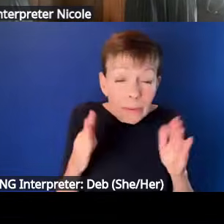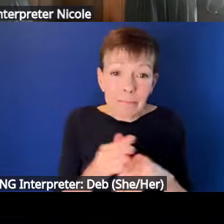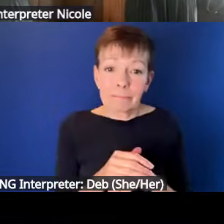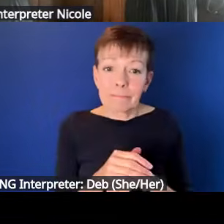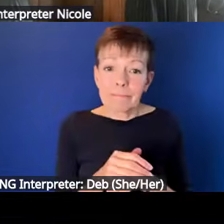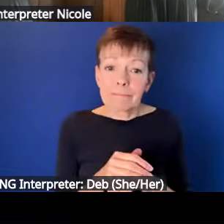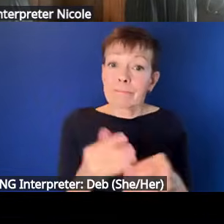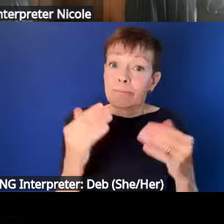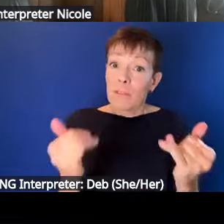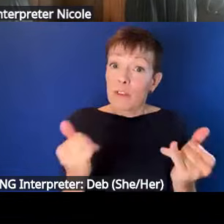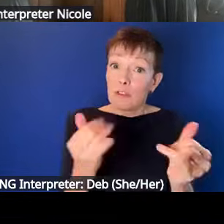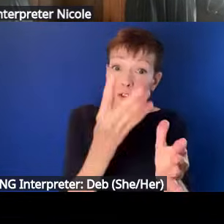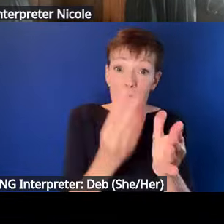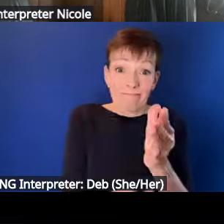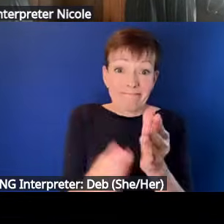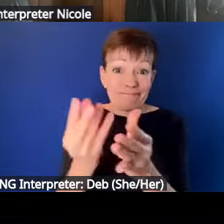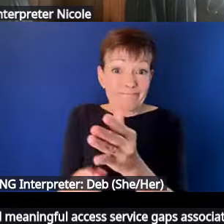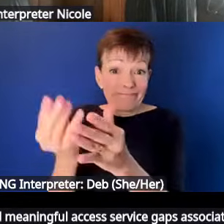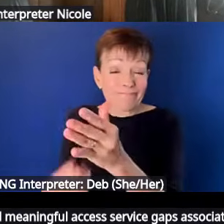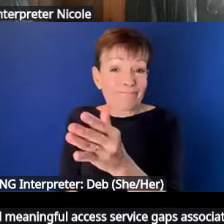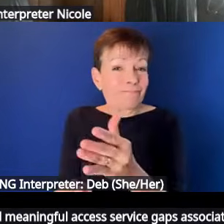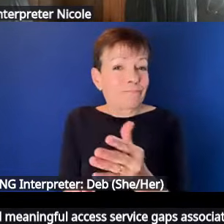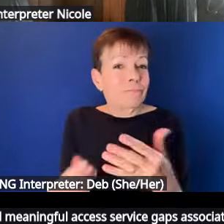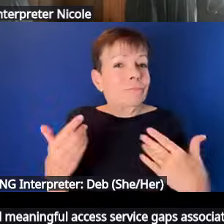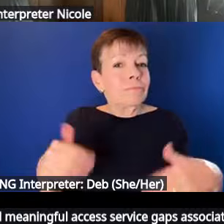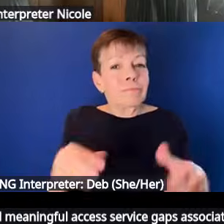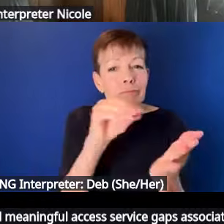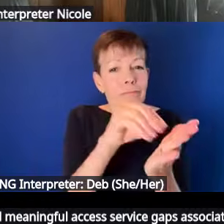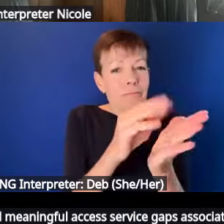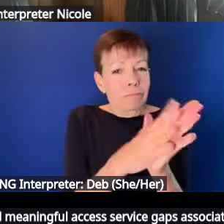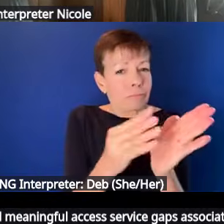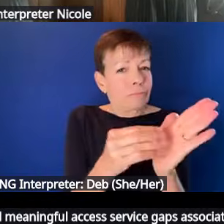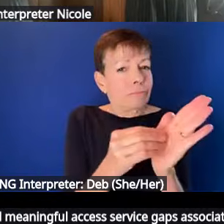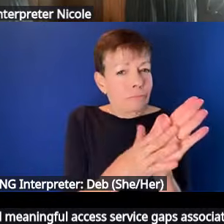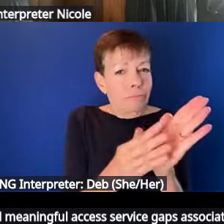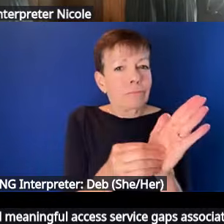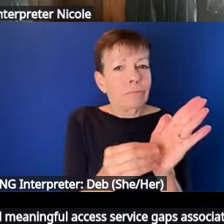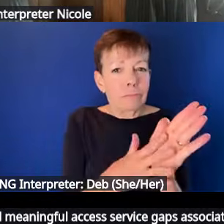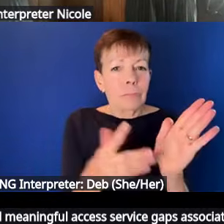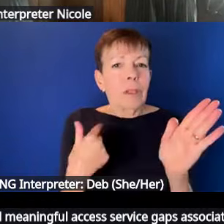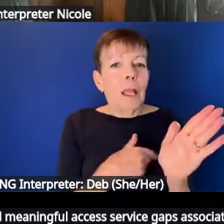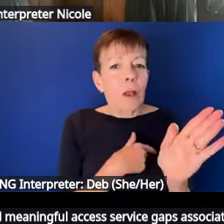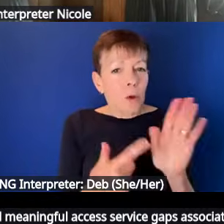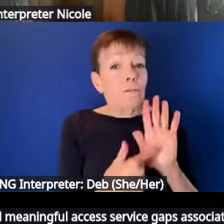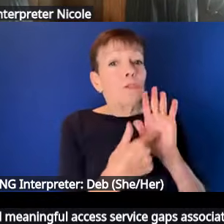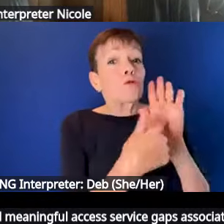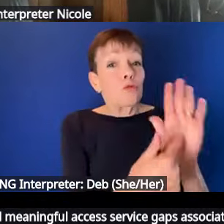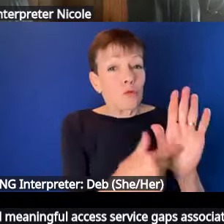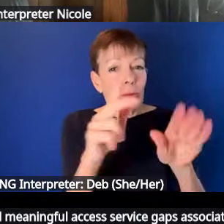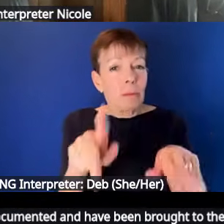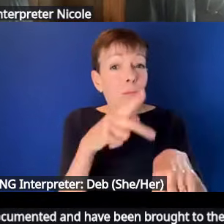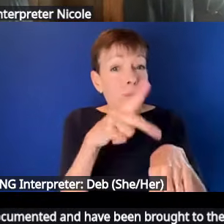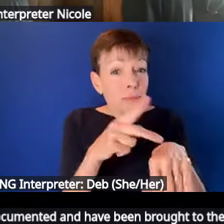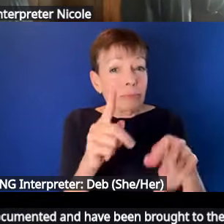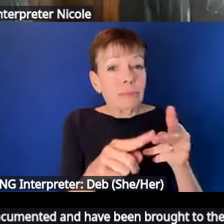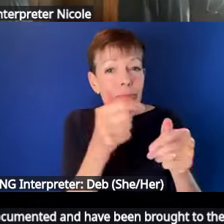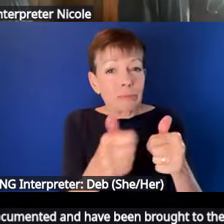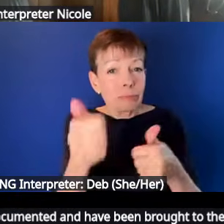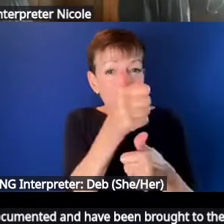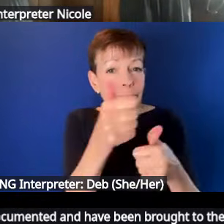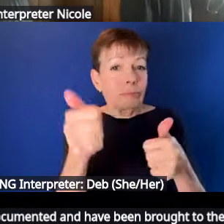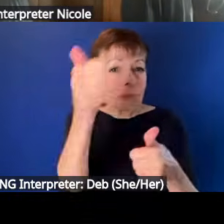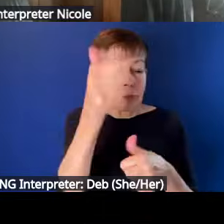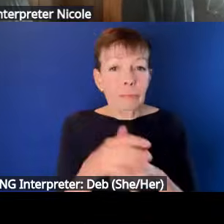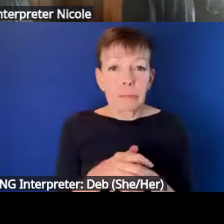with the current model are well documented and have been brought to the attention of district administration. Nicole and I